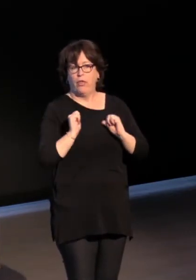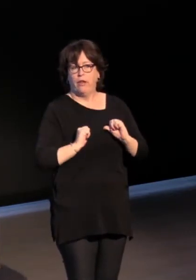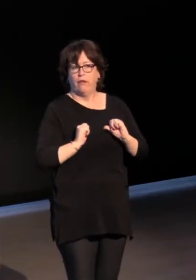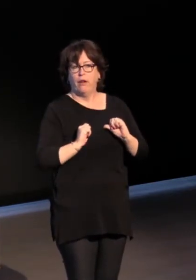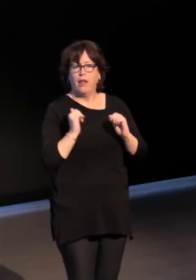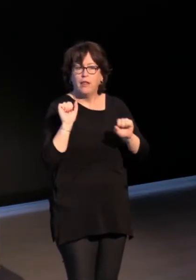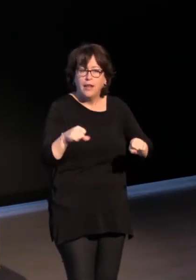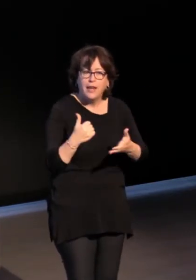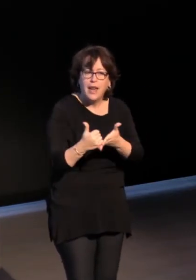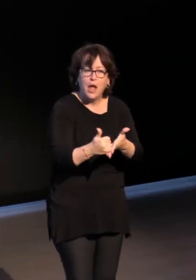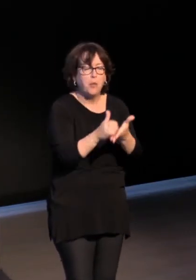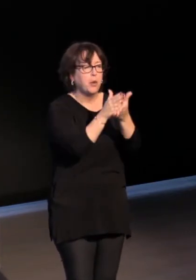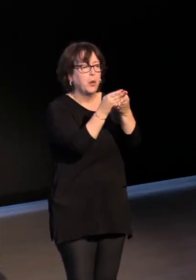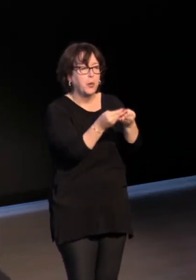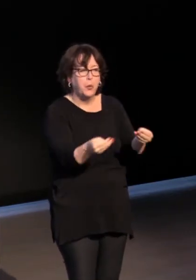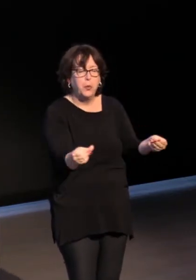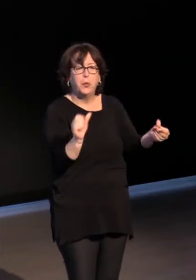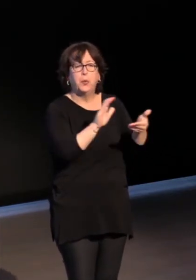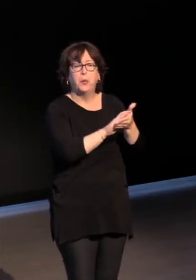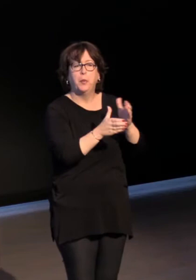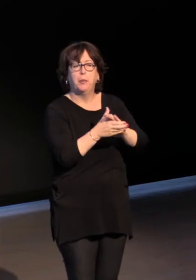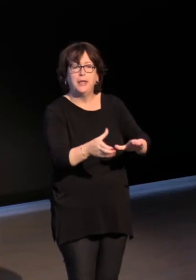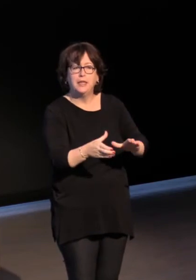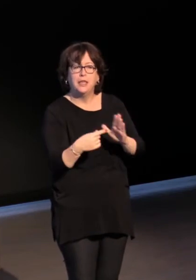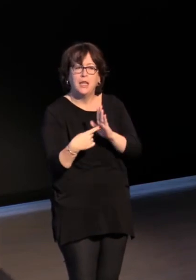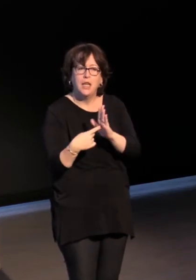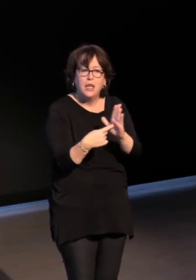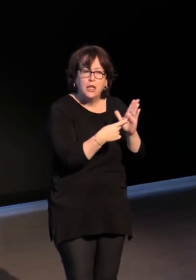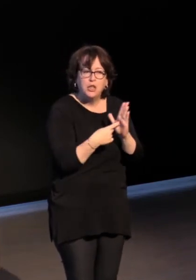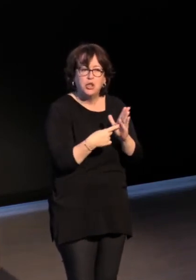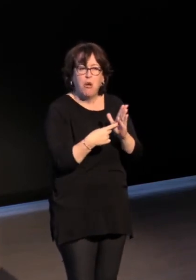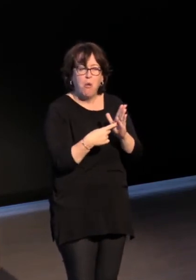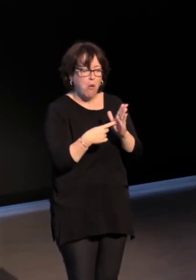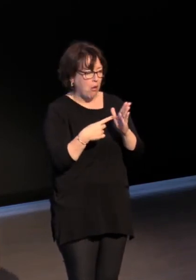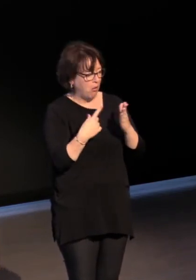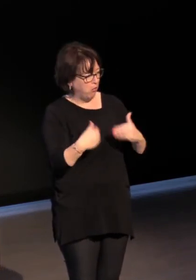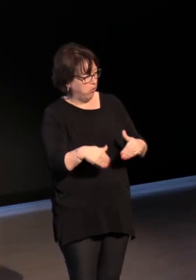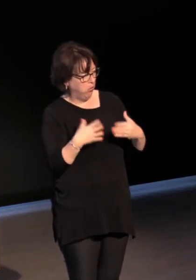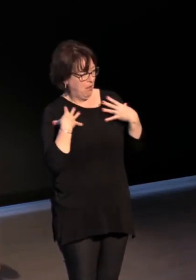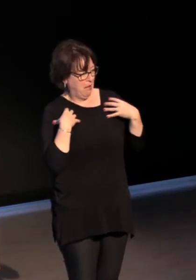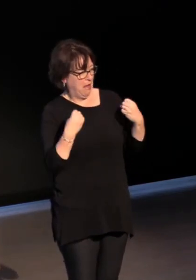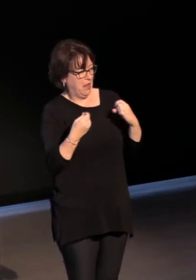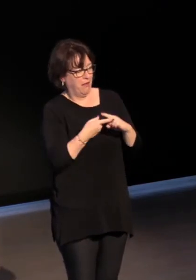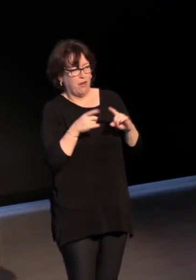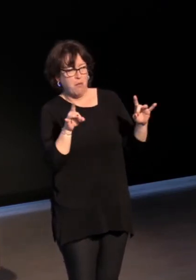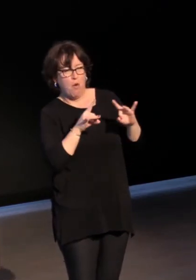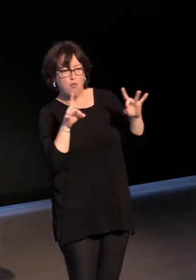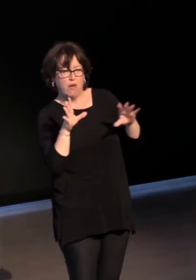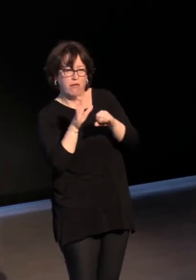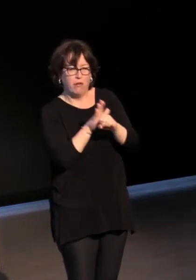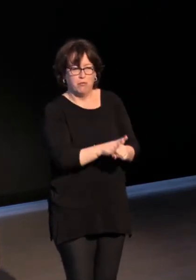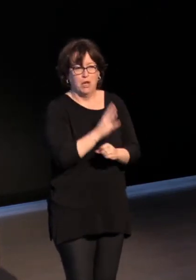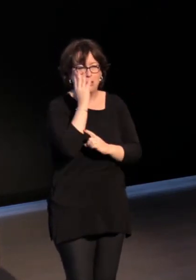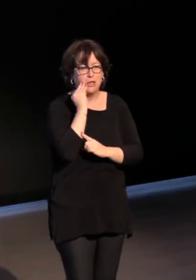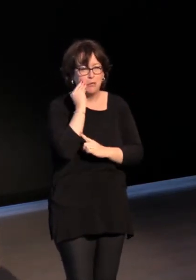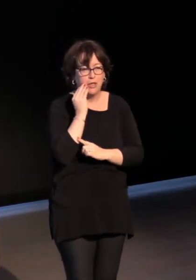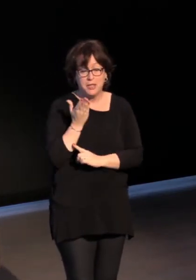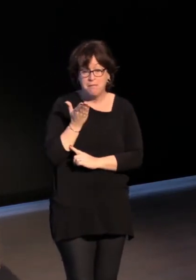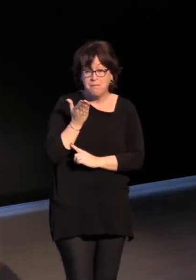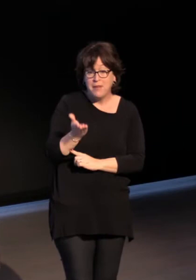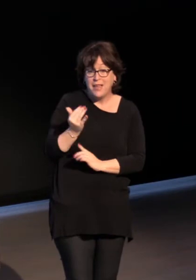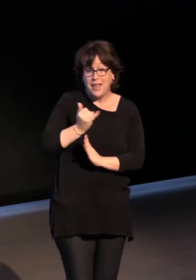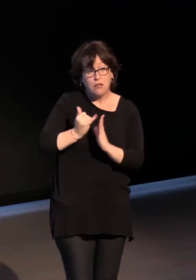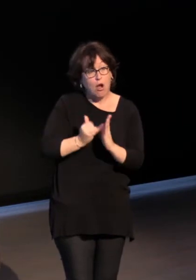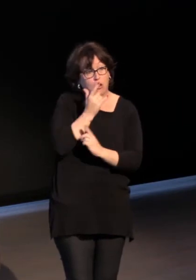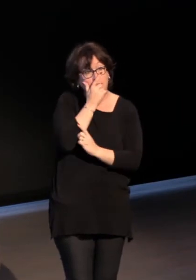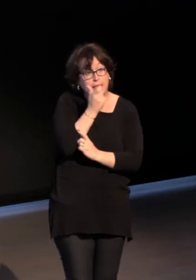as resilience mechanisms to express the witnessing of horrific, oppressive, and unjust experiences. Hyppolite's artistic